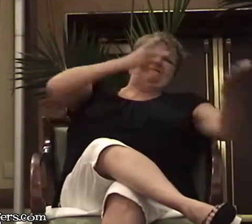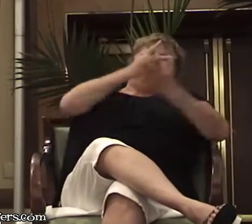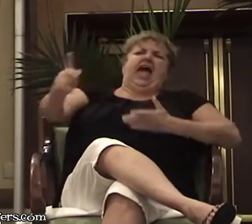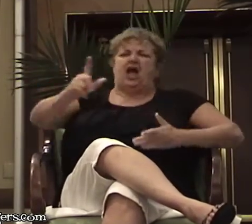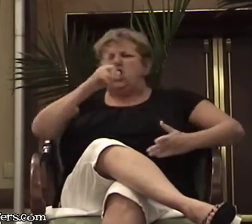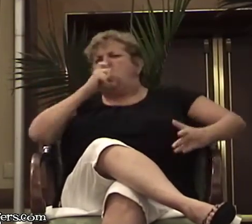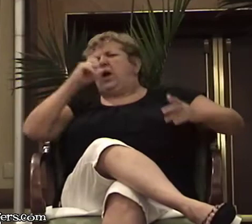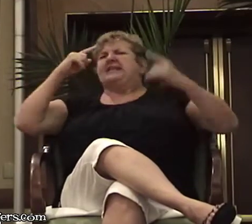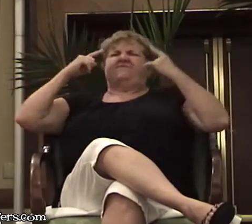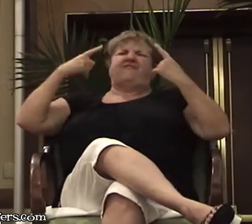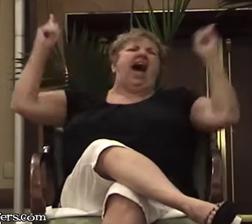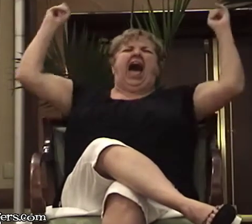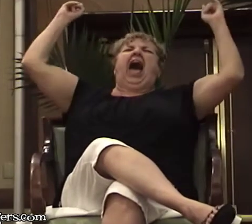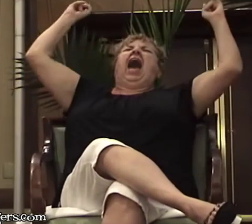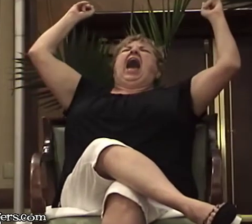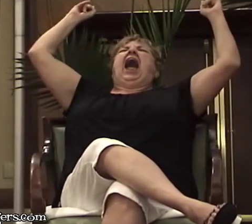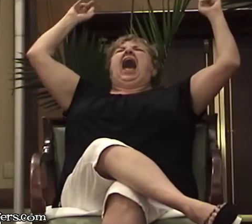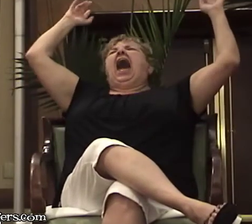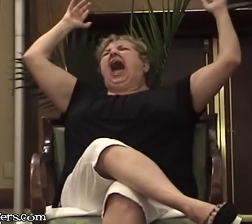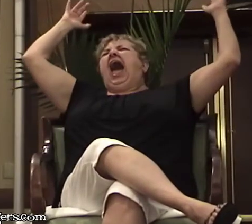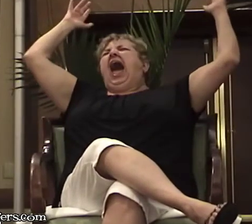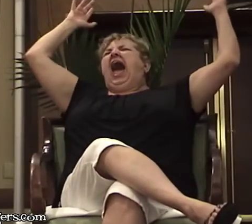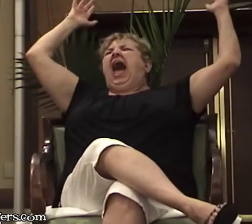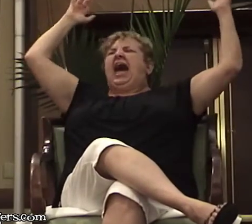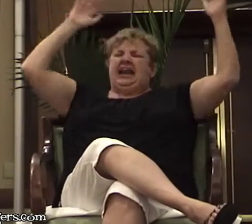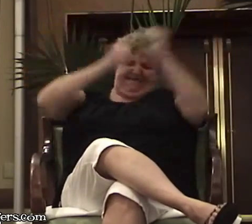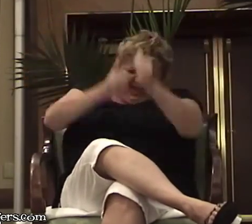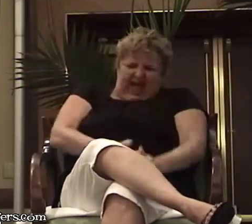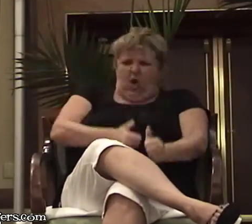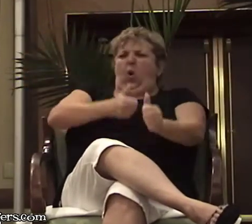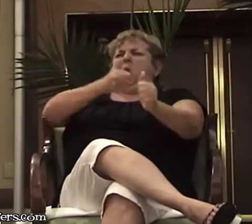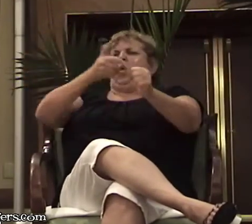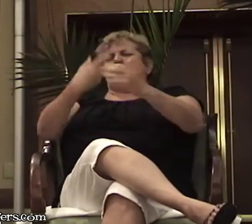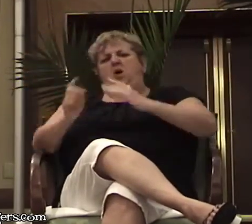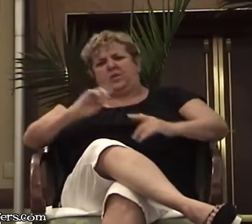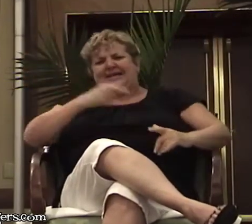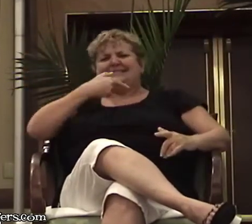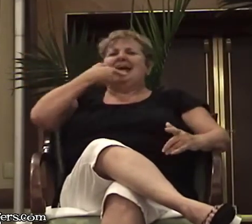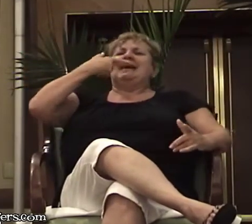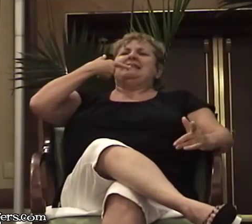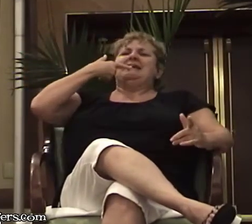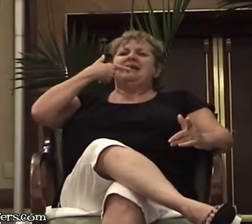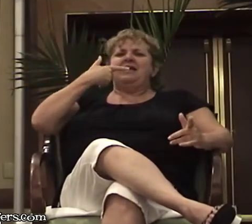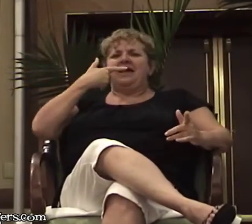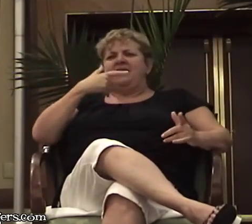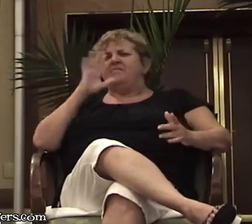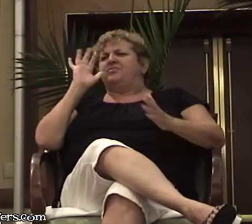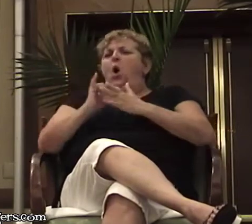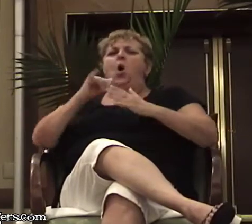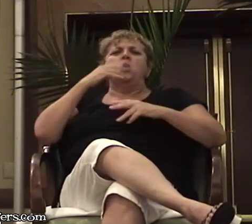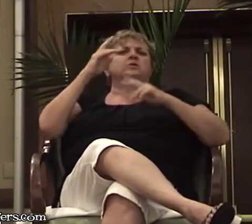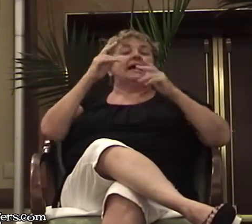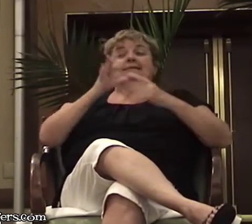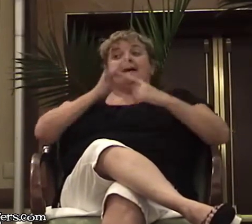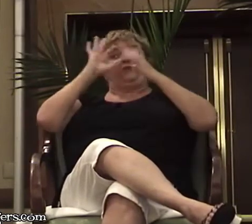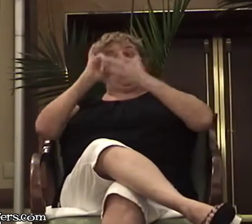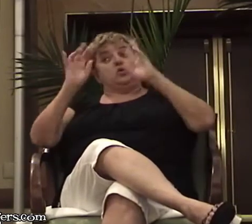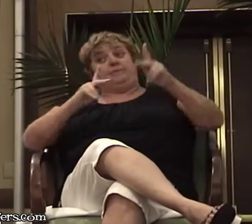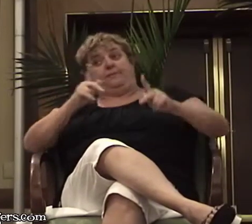path. I said, those who do not recover are those who are constitutionally incapable of being honest with